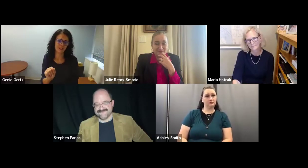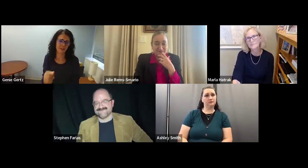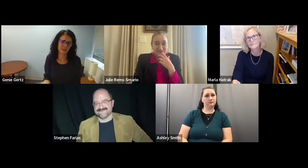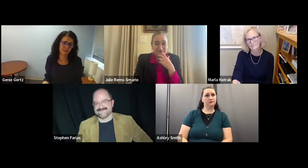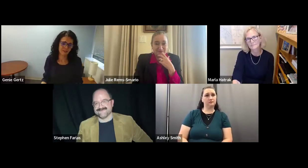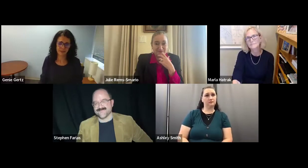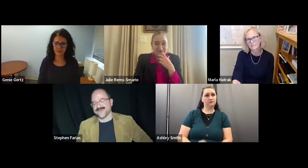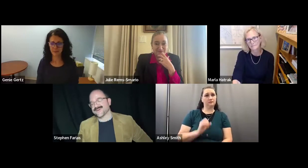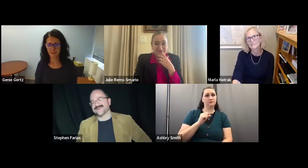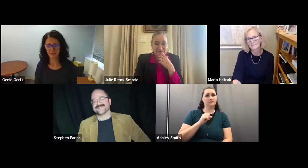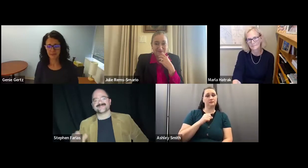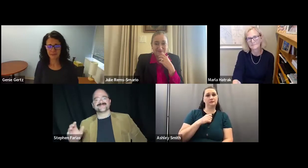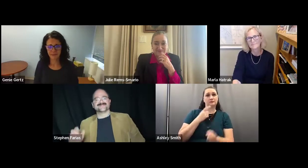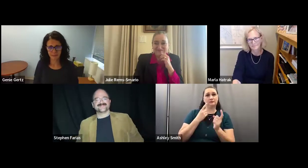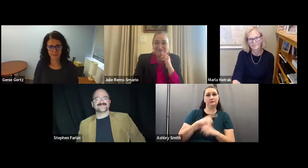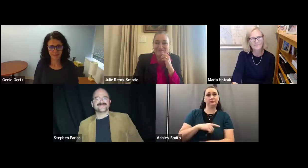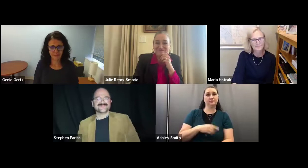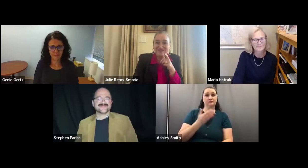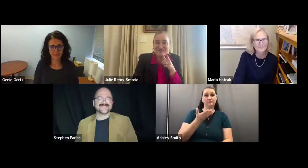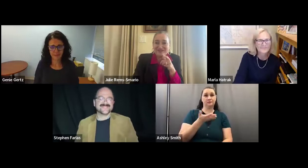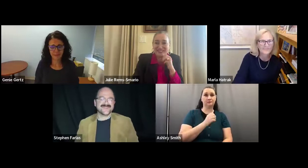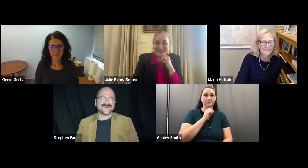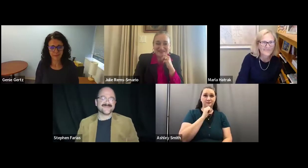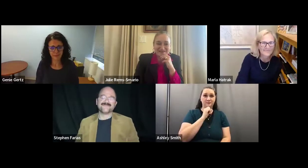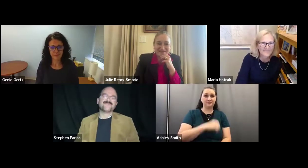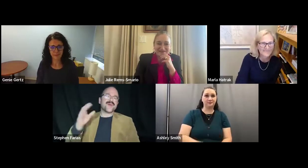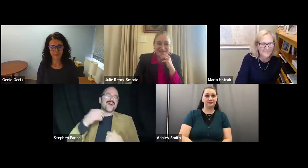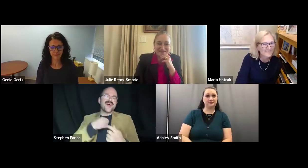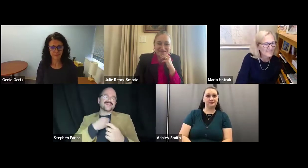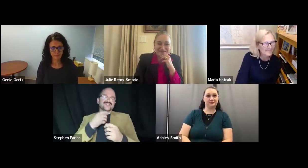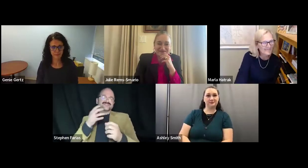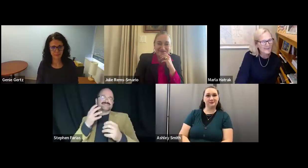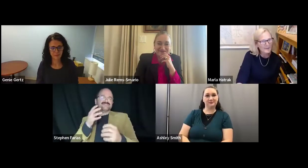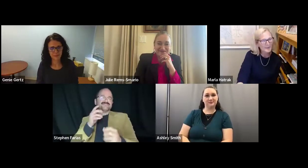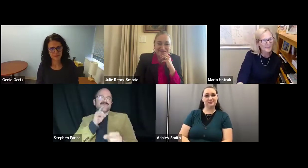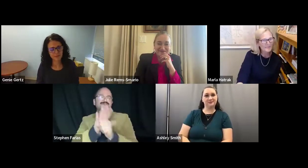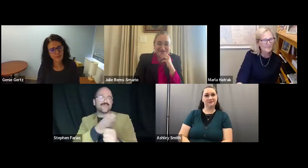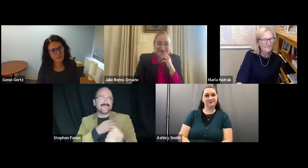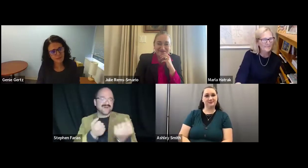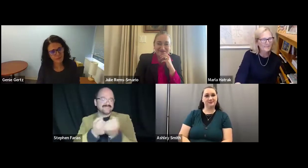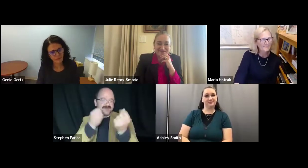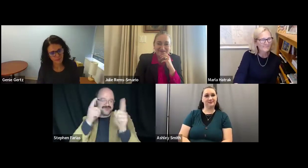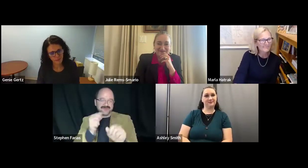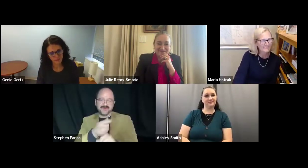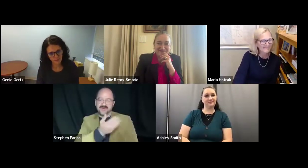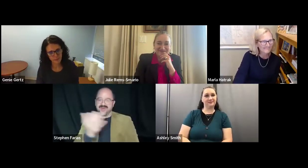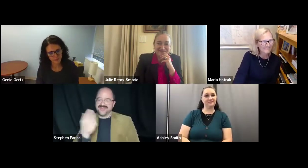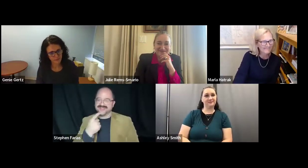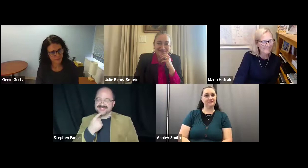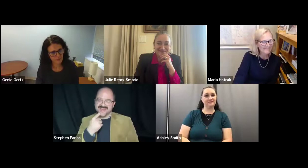to have language. Don't block us. Yeah. You have something, Stephen? I just wanted